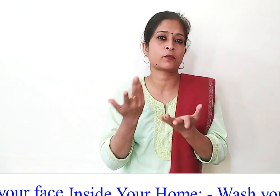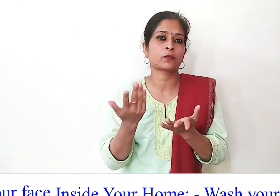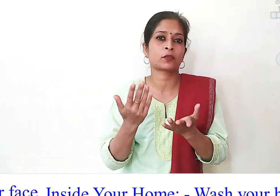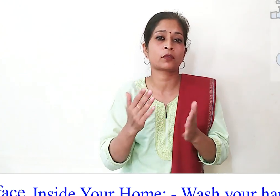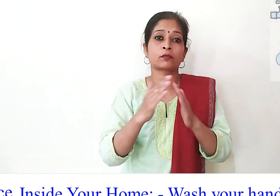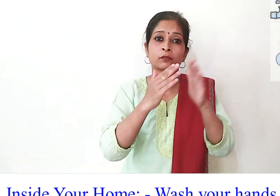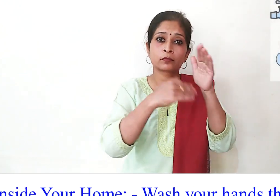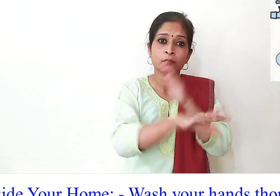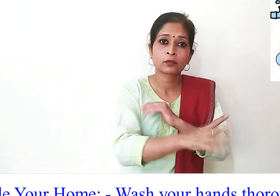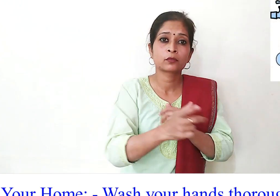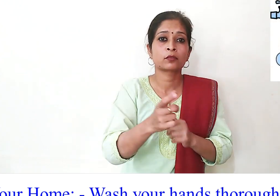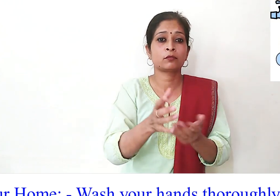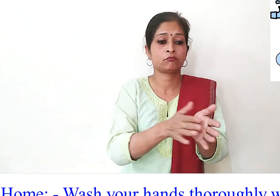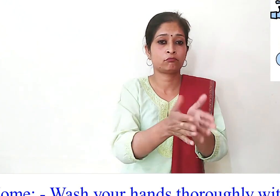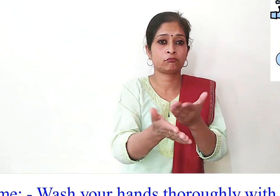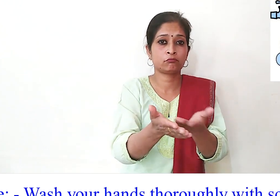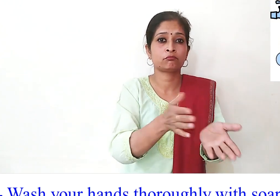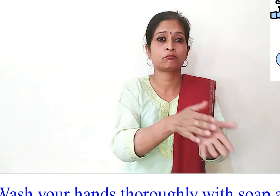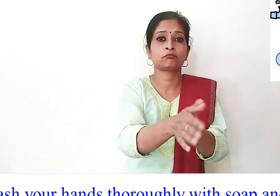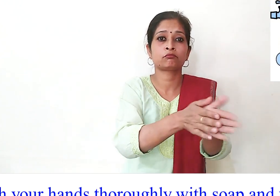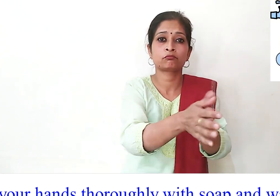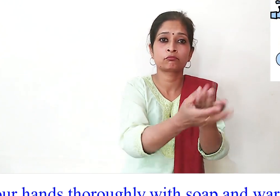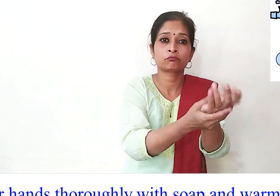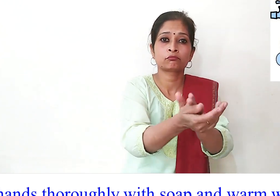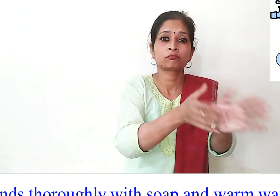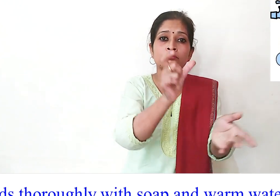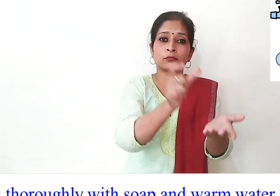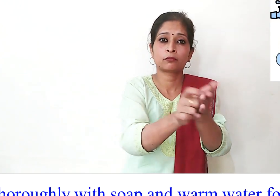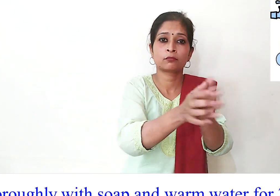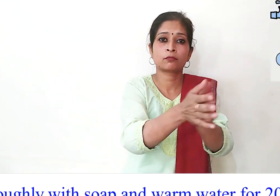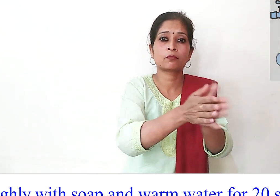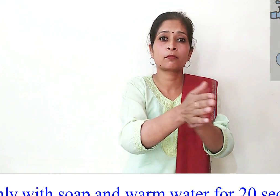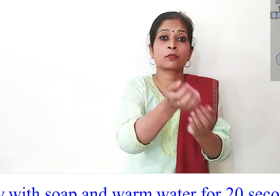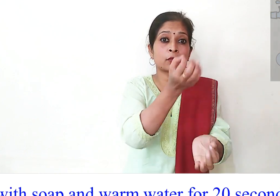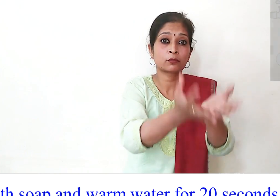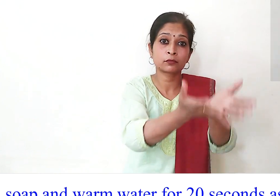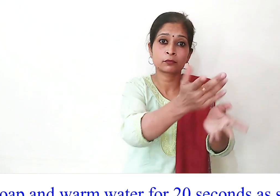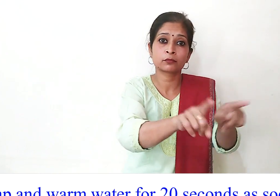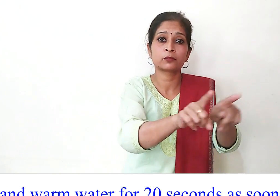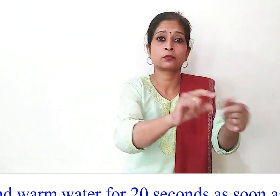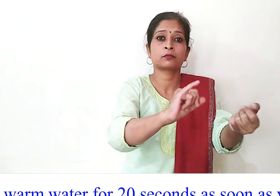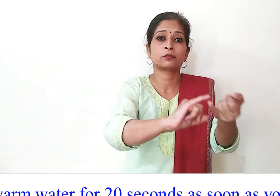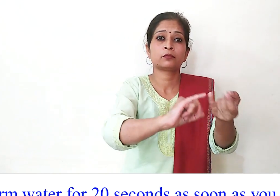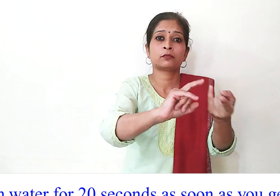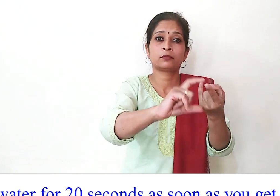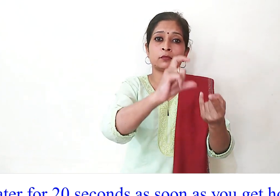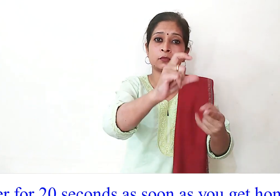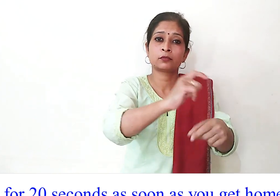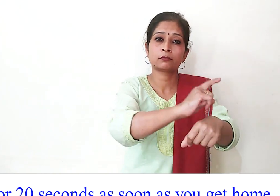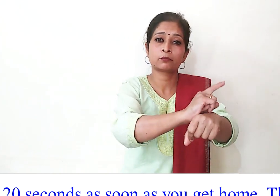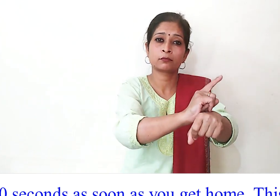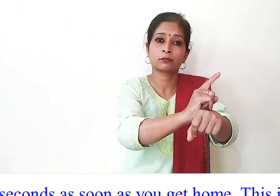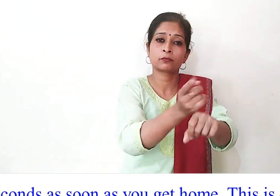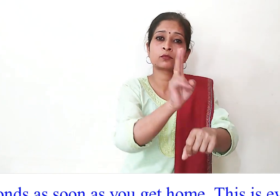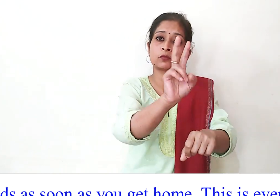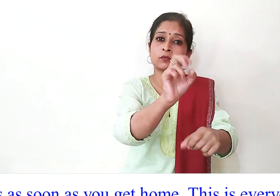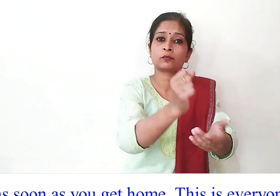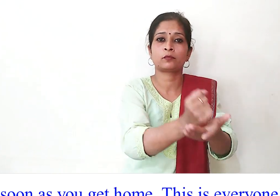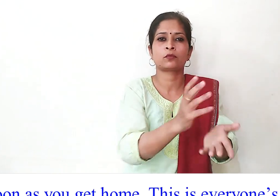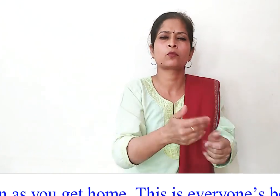hands thoroughly with soap and warm water for 20 seconds as soon as you get home. This is everyone's best preventive